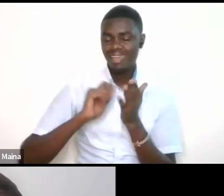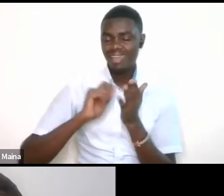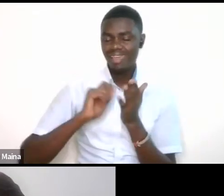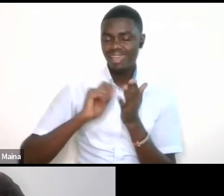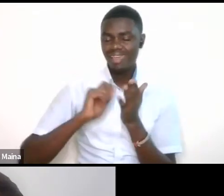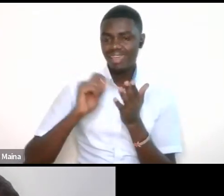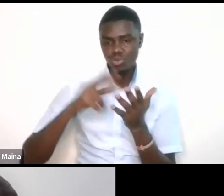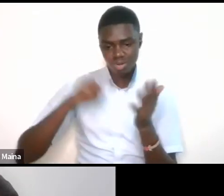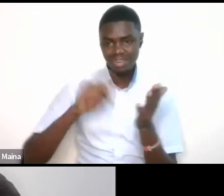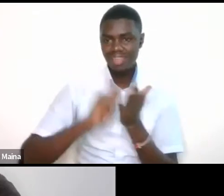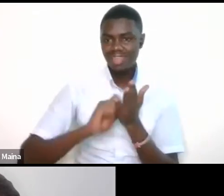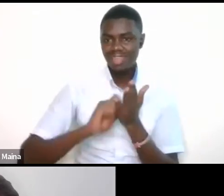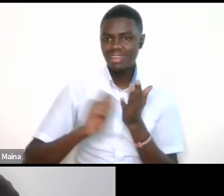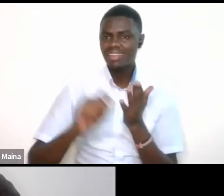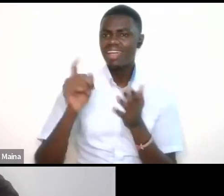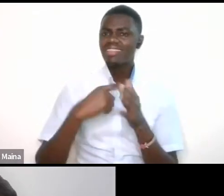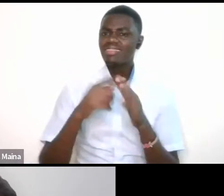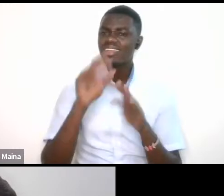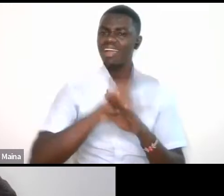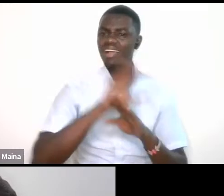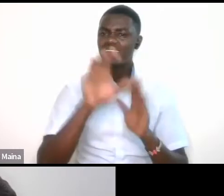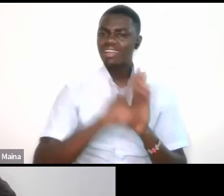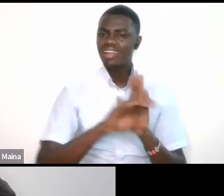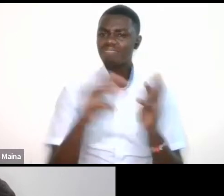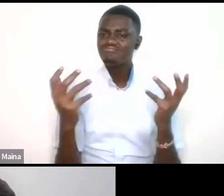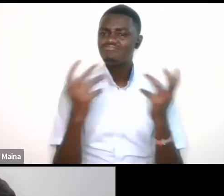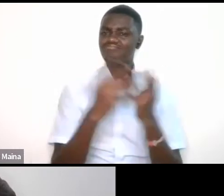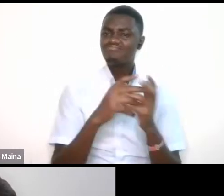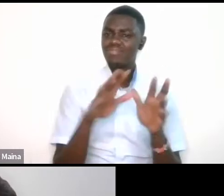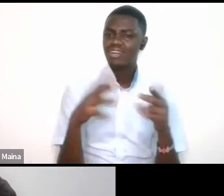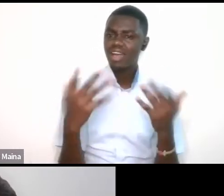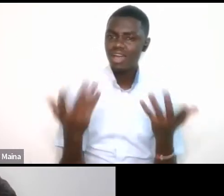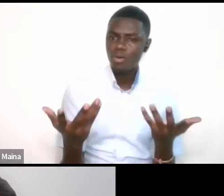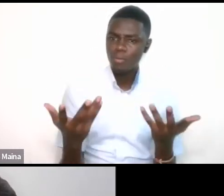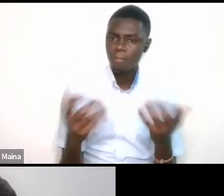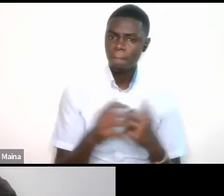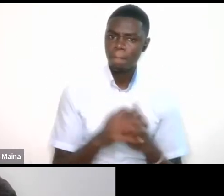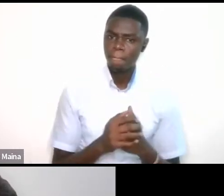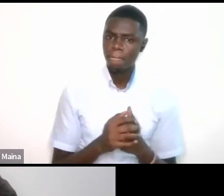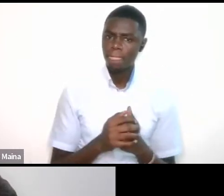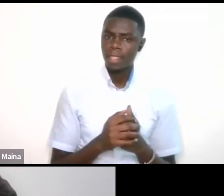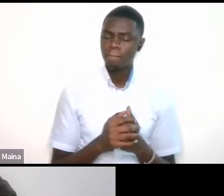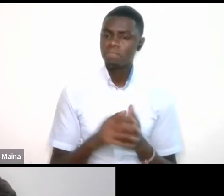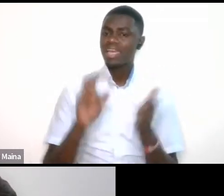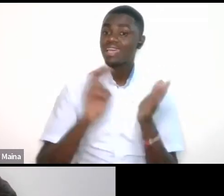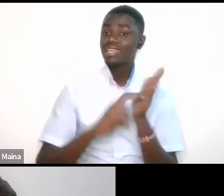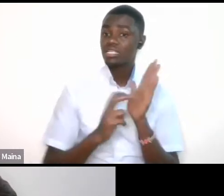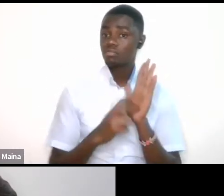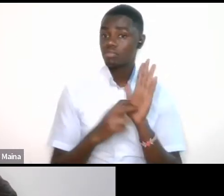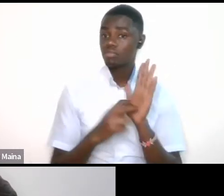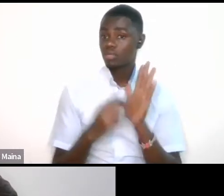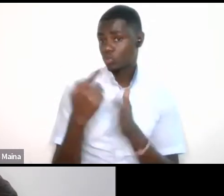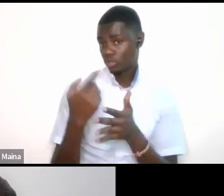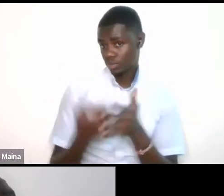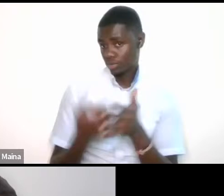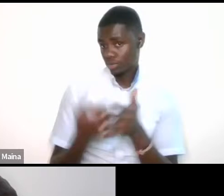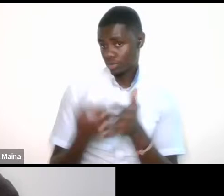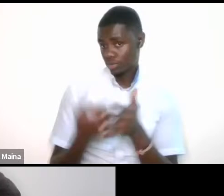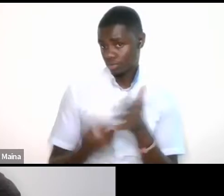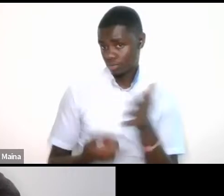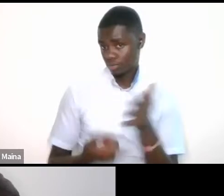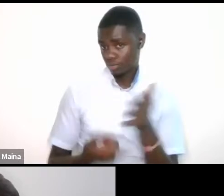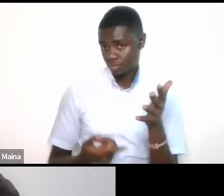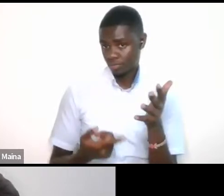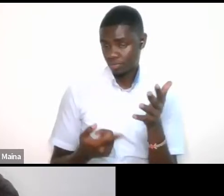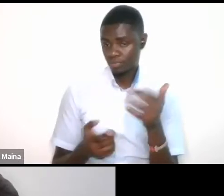Right? It means that the system is imposing barriers on